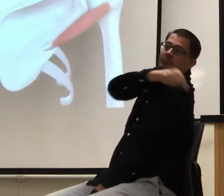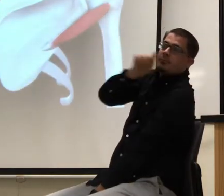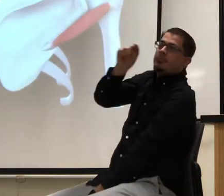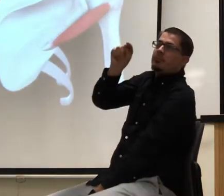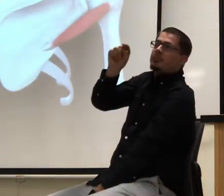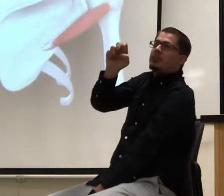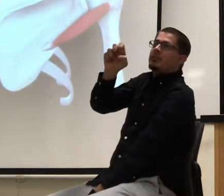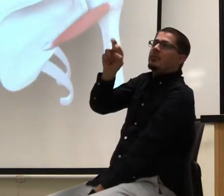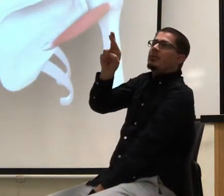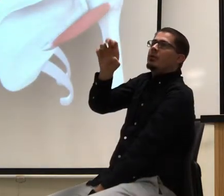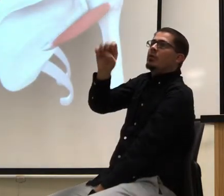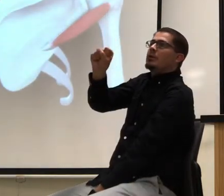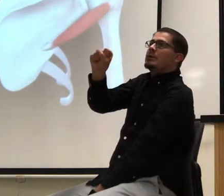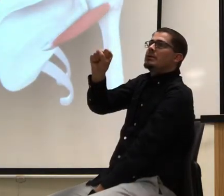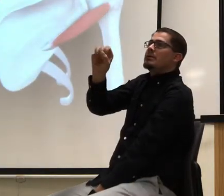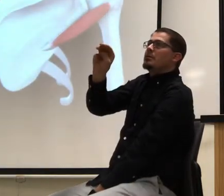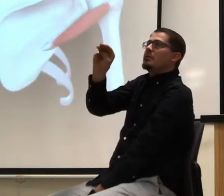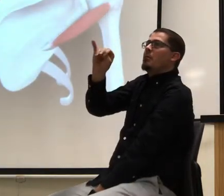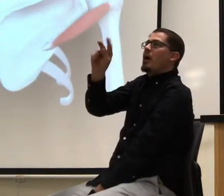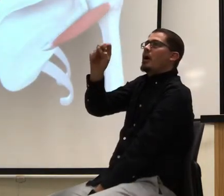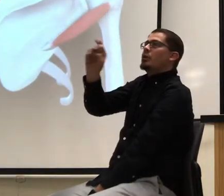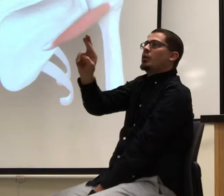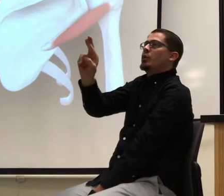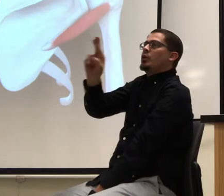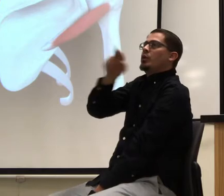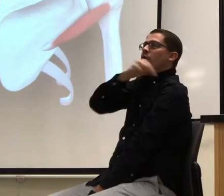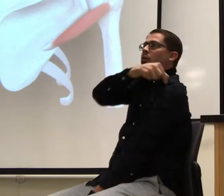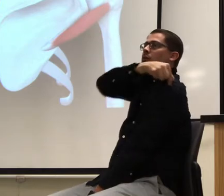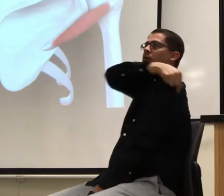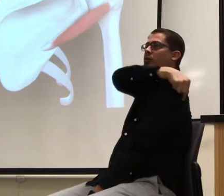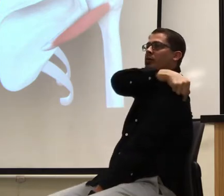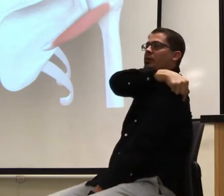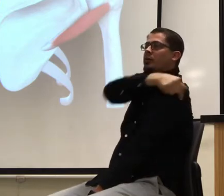Teres minor. Teres minor.